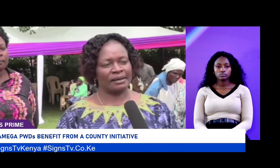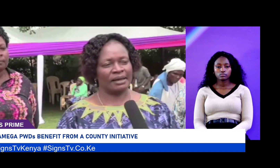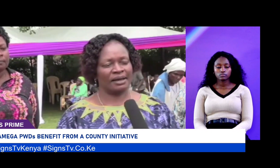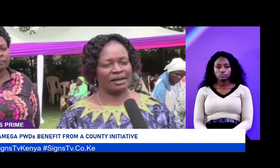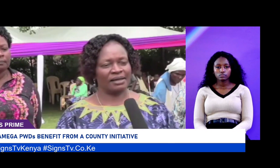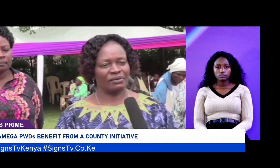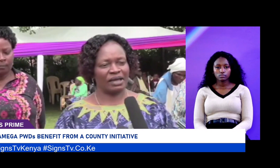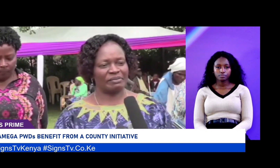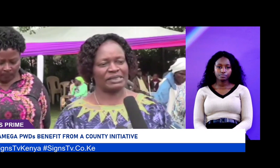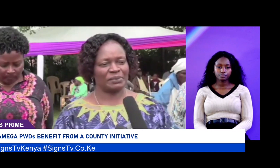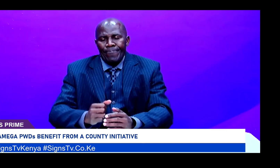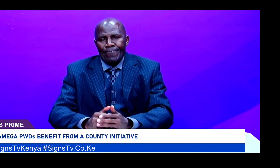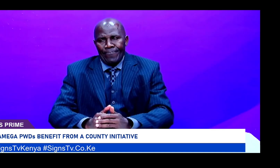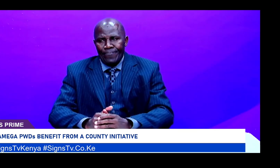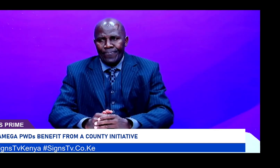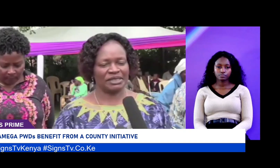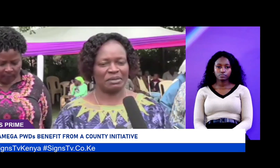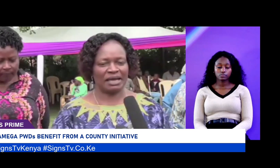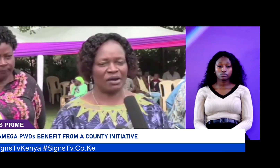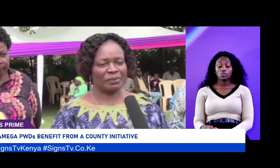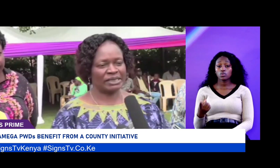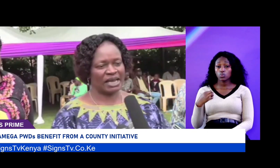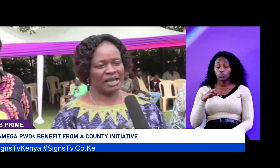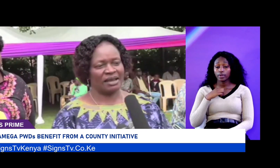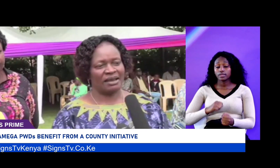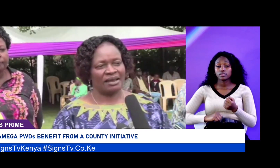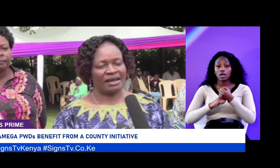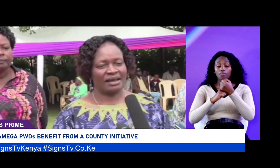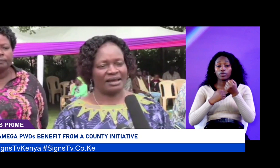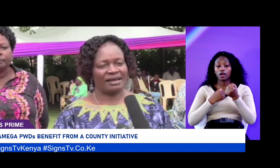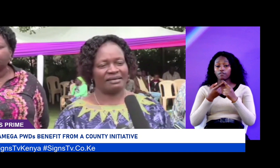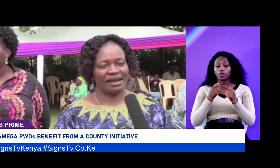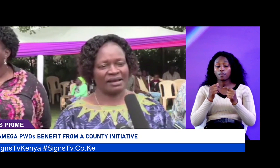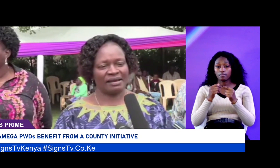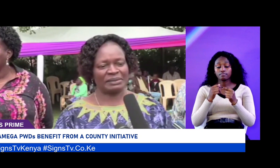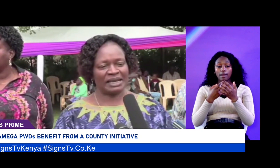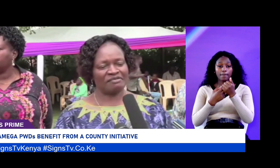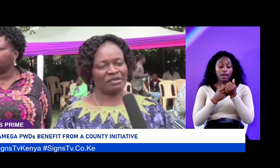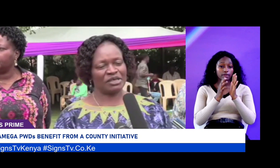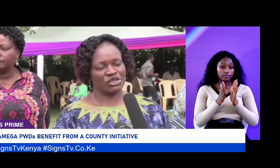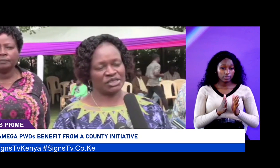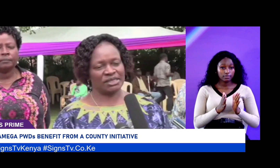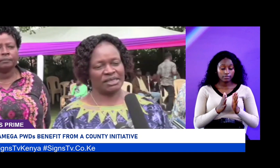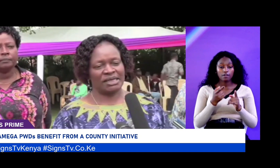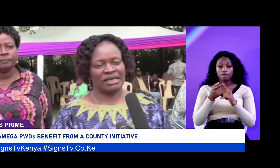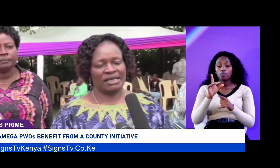And we have been supported by our partner, Ran Ramjadan Foundation.